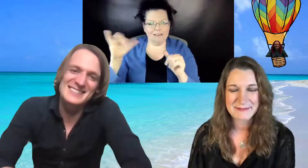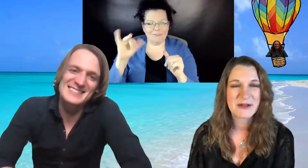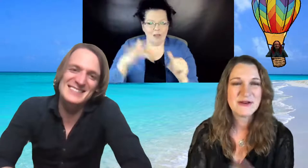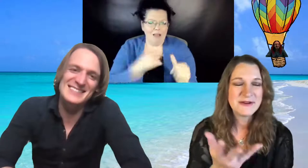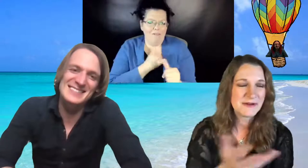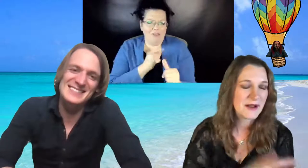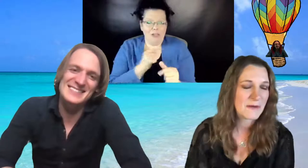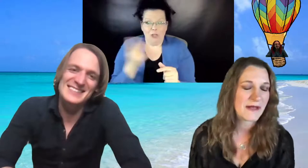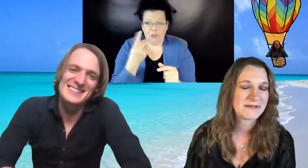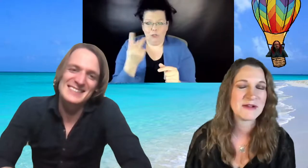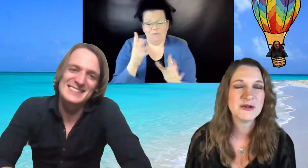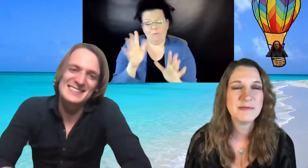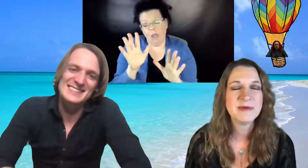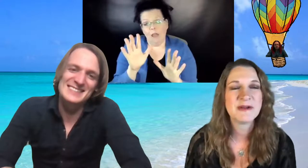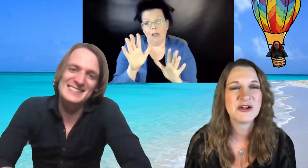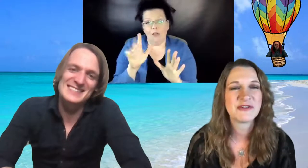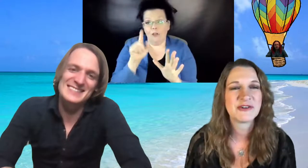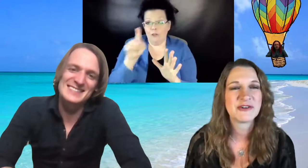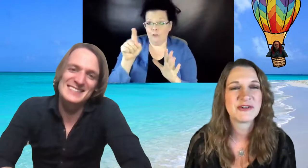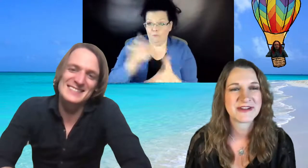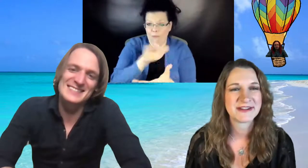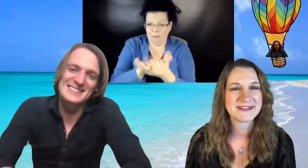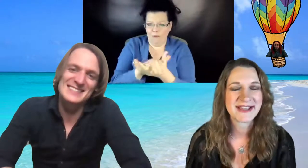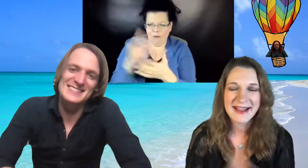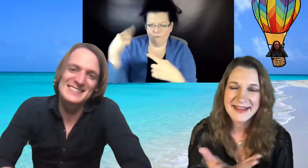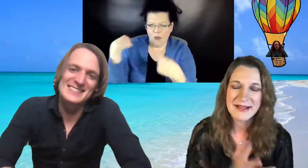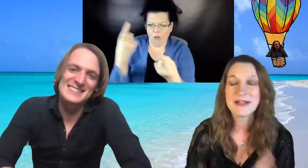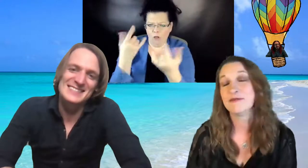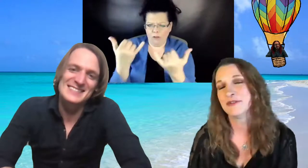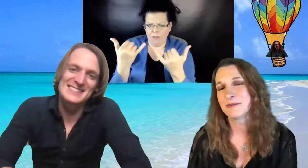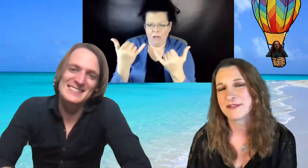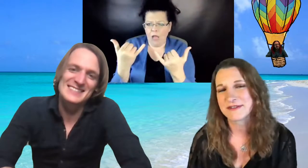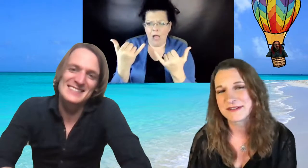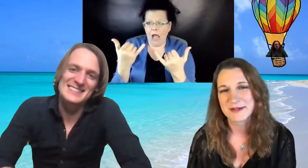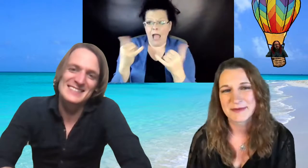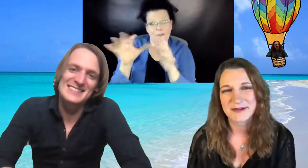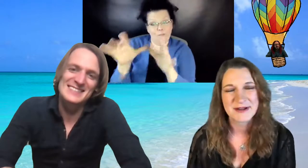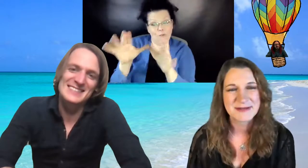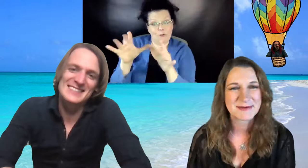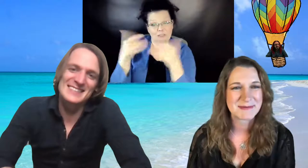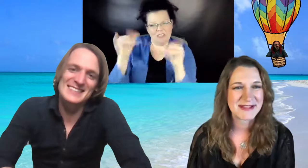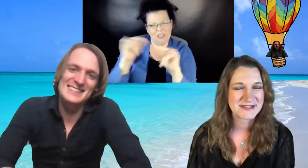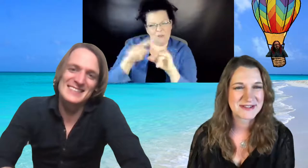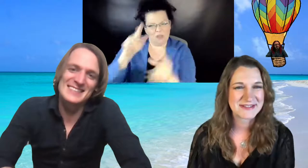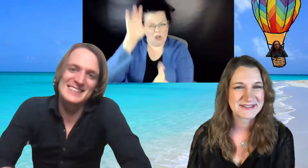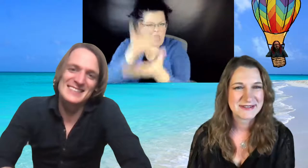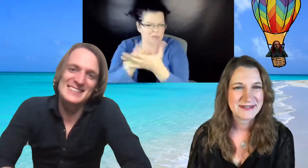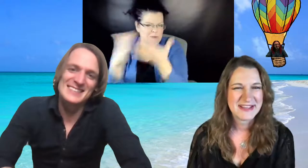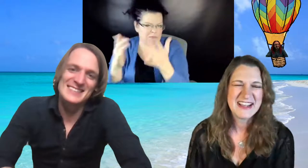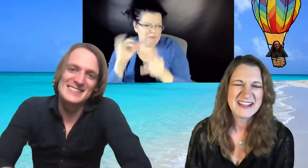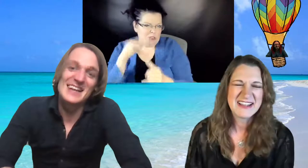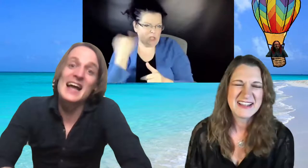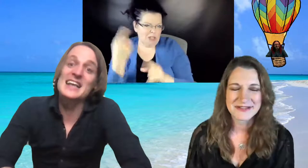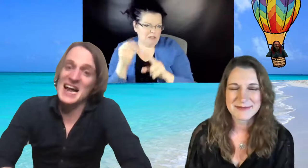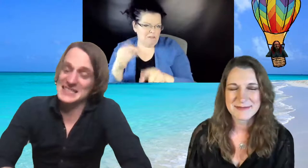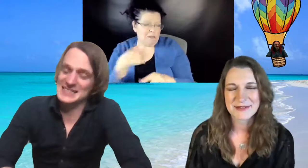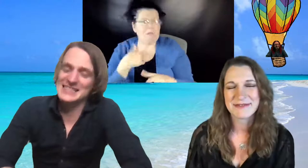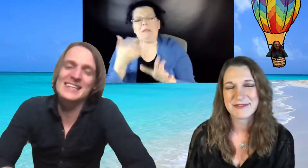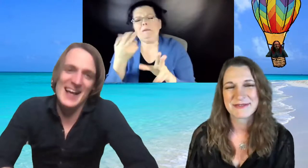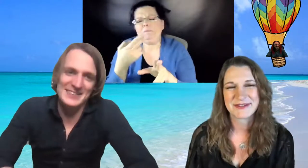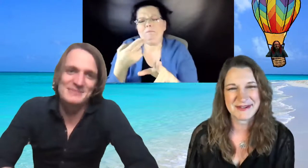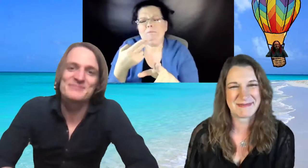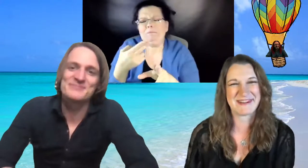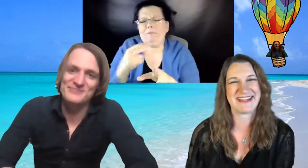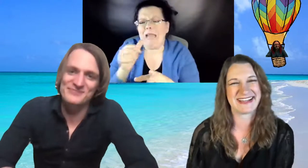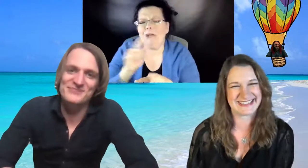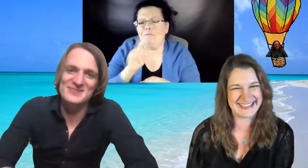think you've been married for how long, John? Because I can flirt with you still, but your husband may get jealous. Not too jealous. I'm sure he